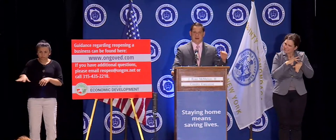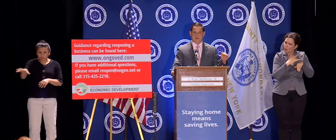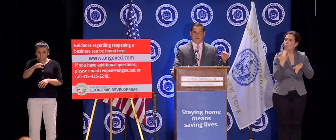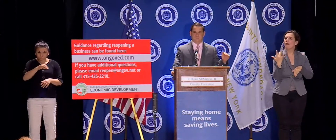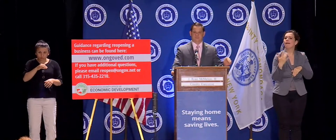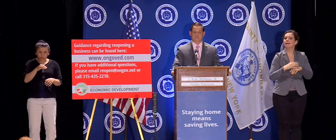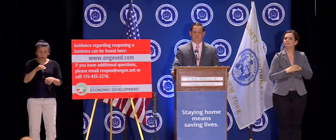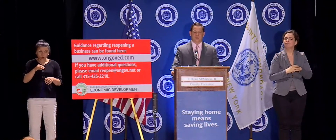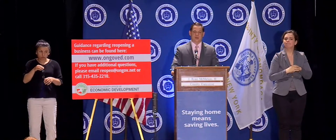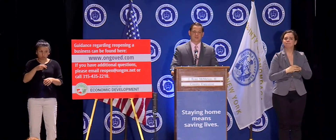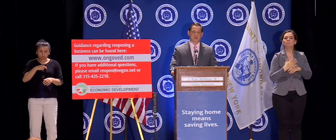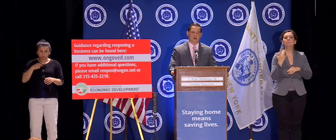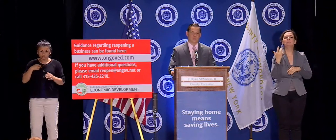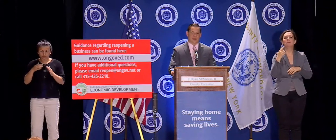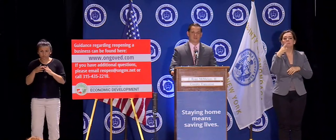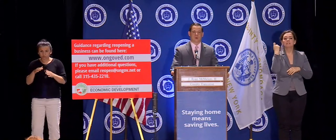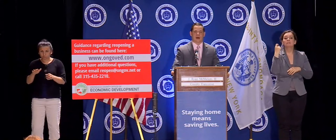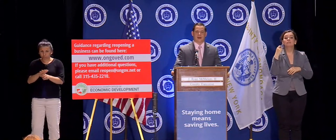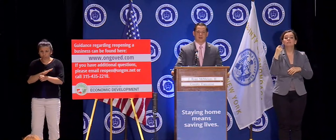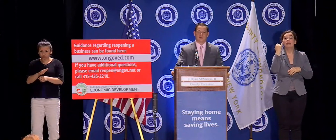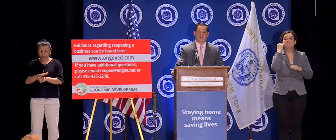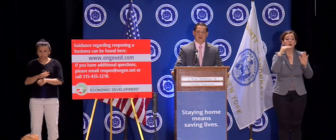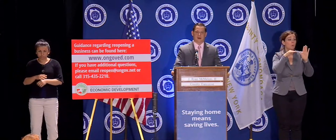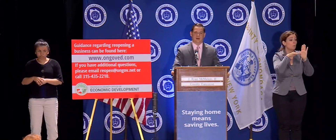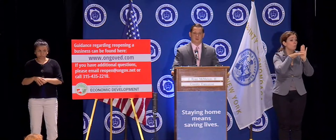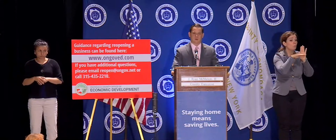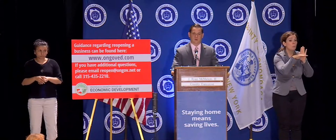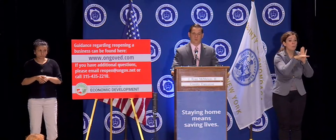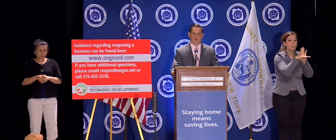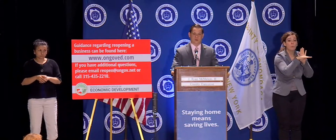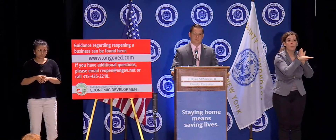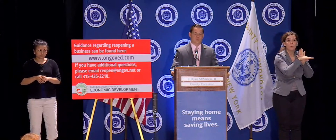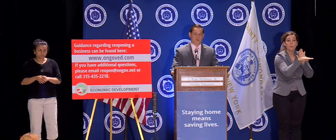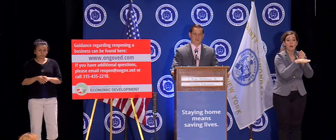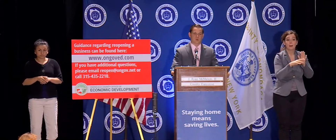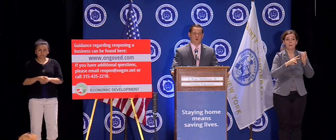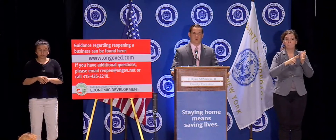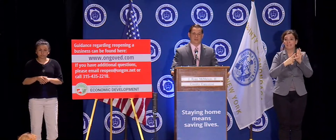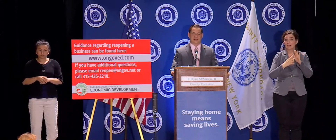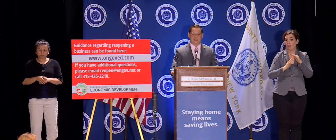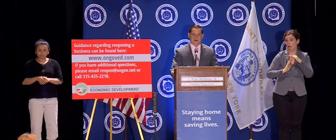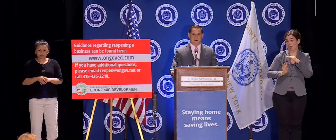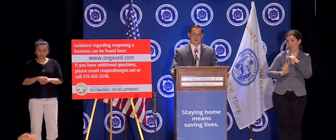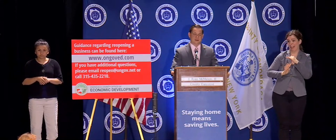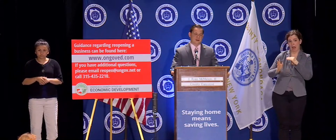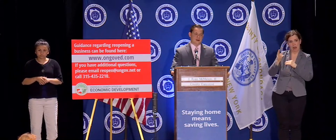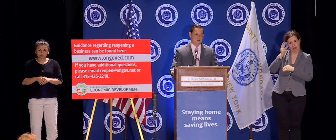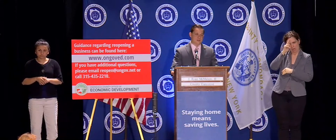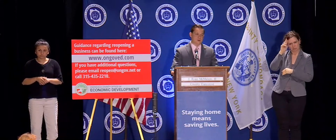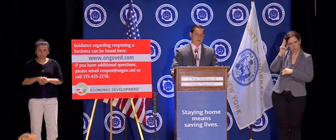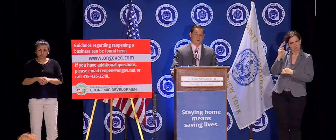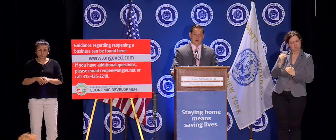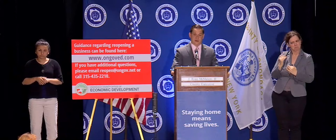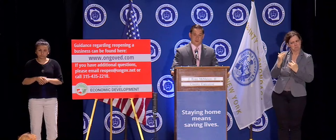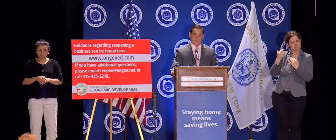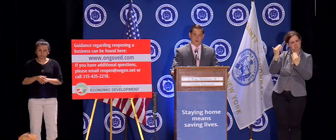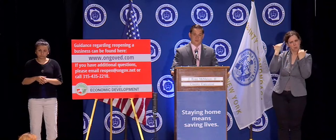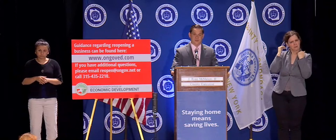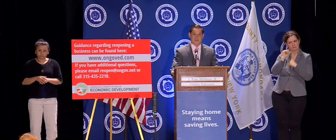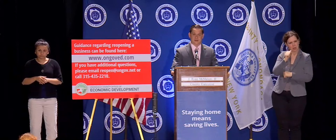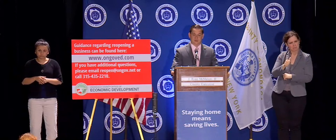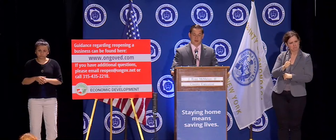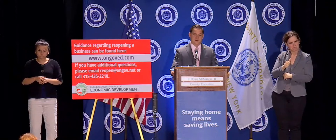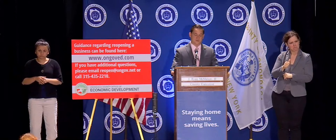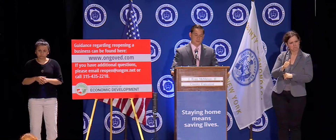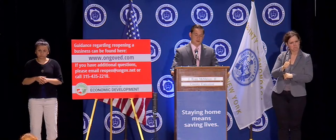limits death. And so that's why we did what we did, so that you flatten the curve